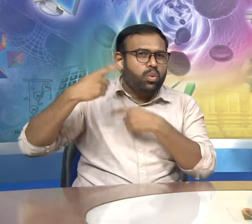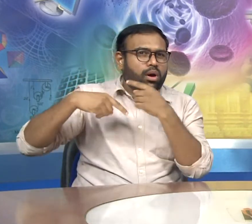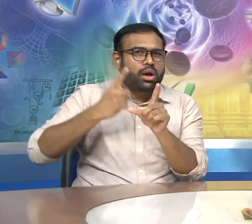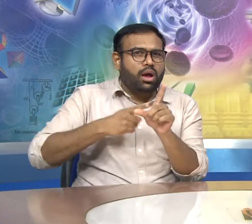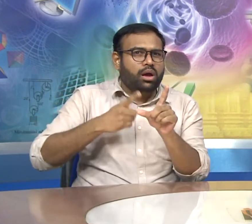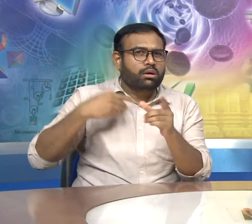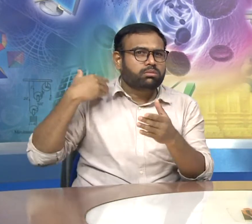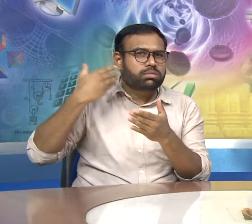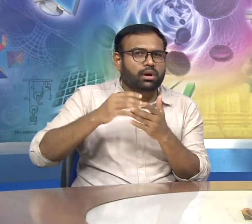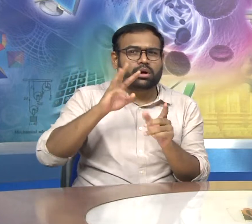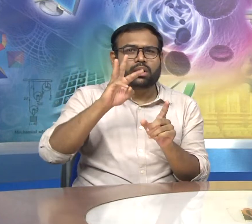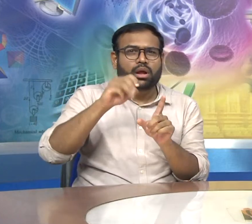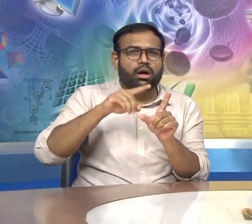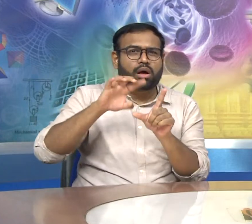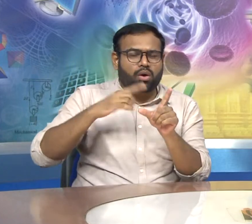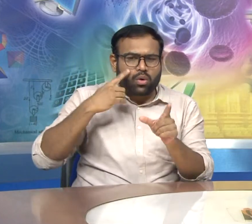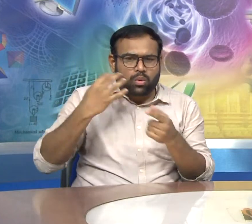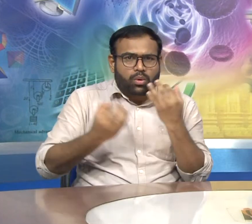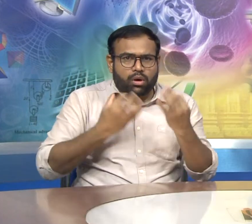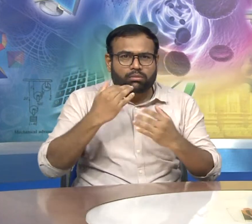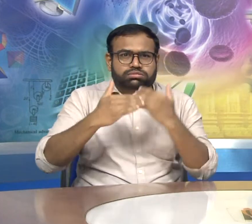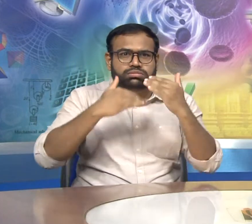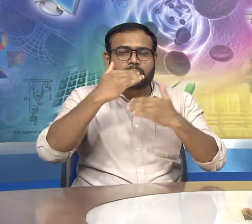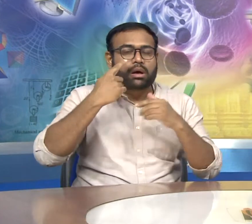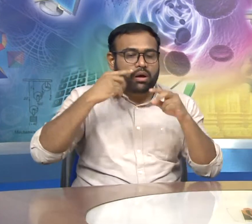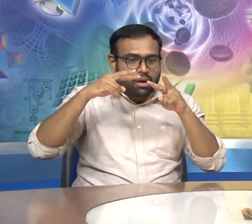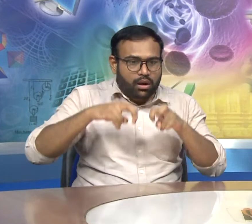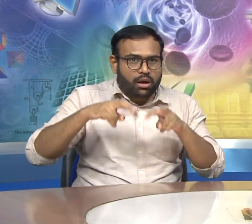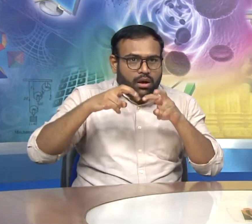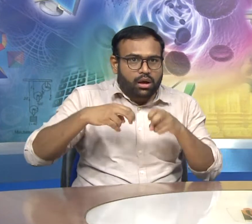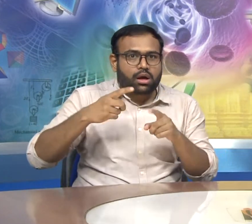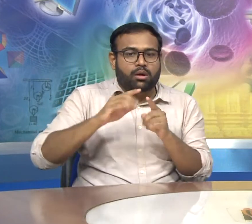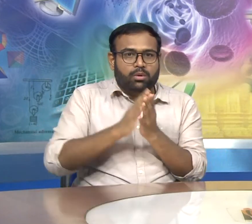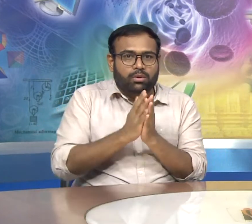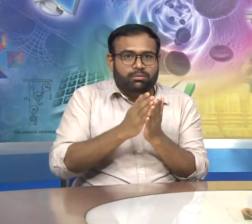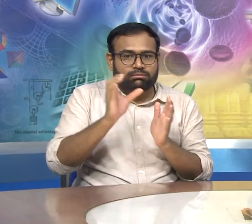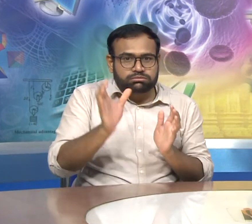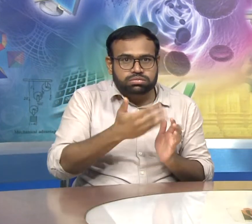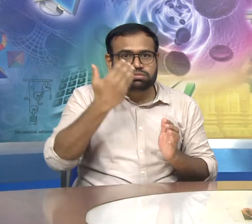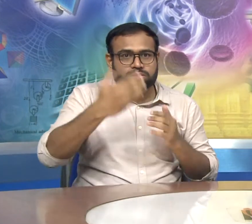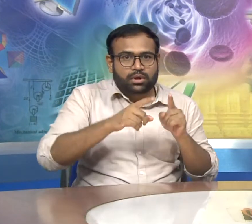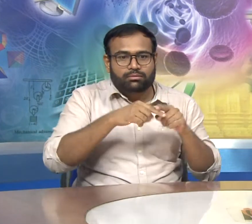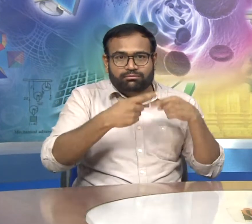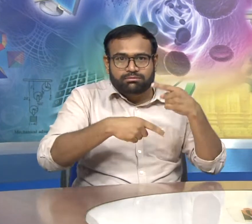library classification and new development in the cancer research.